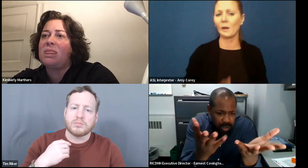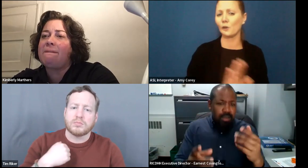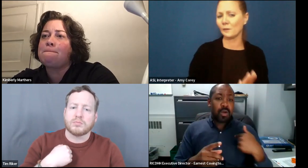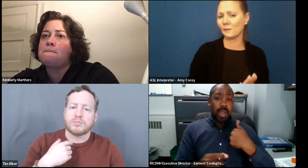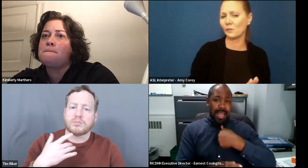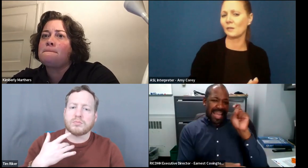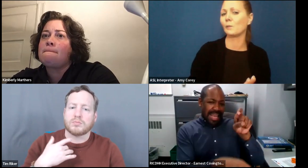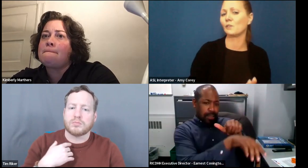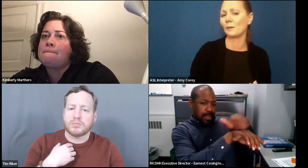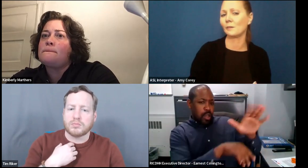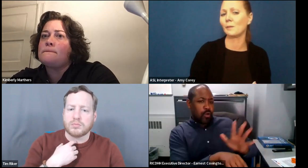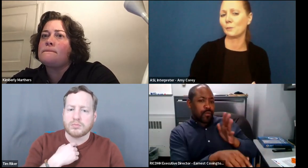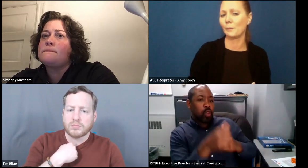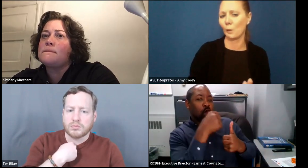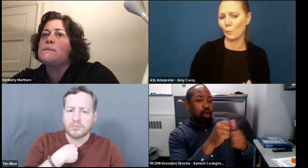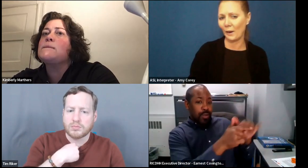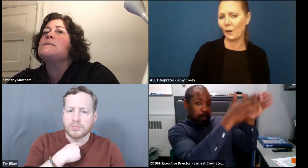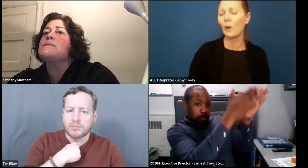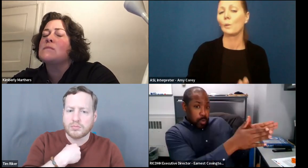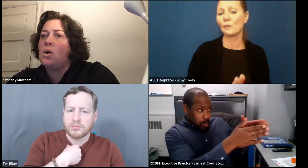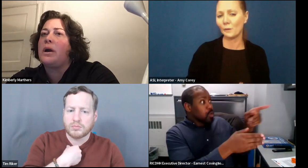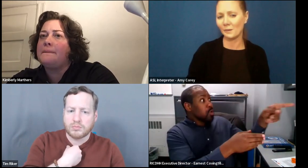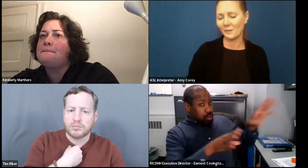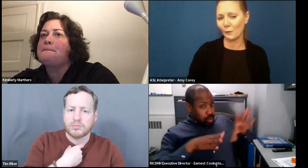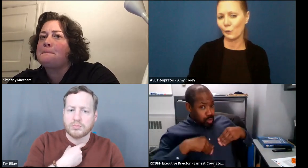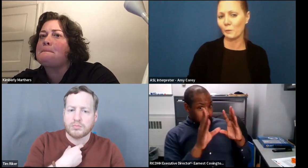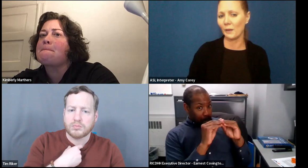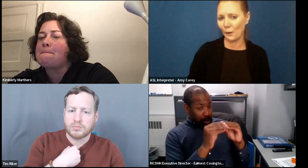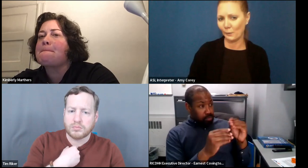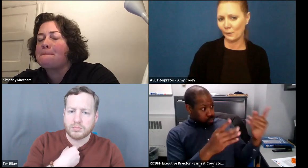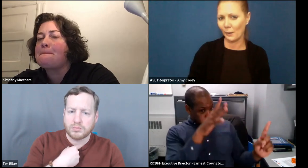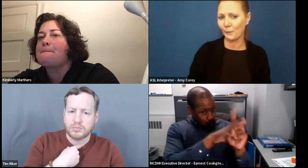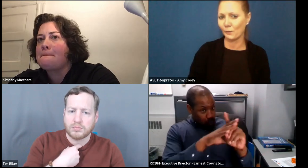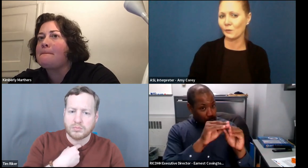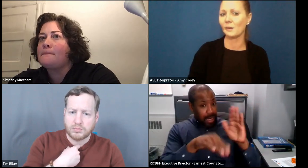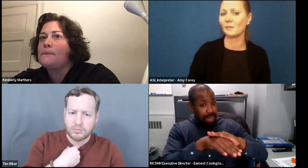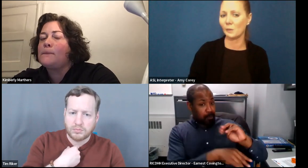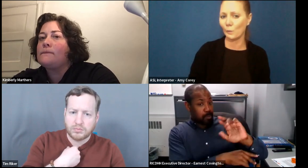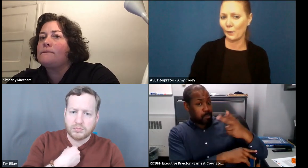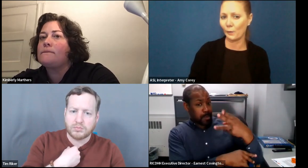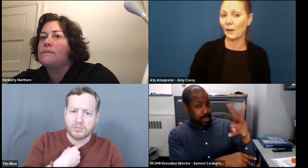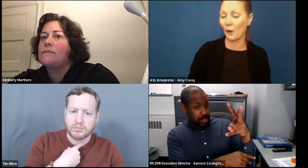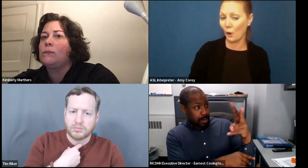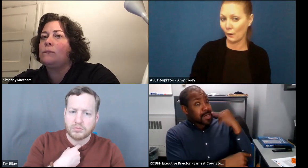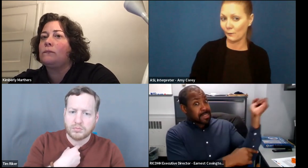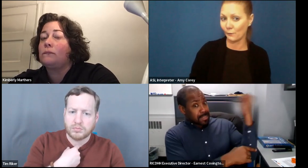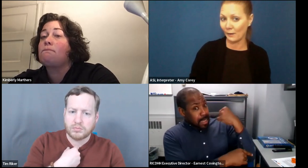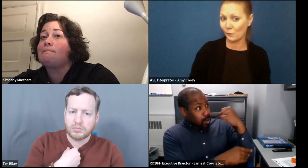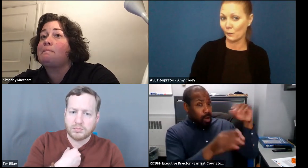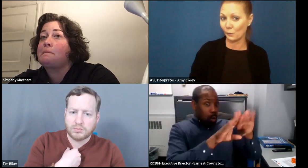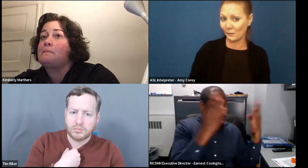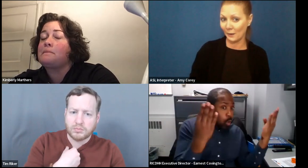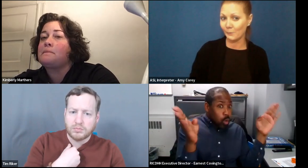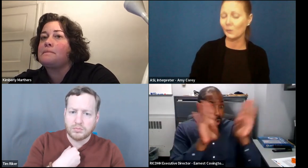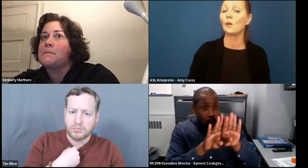needs, Ernest is just saying, we just wanted to make people aware. We do need to send a formal letter out to that person and see whether they are in fact